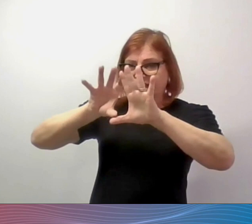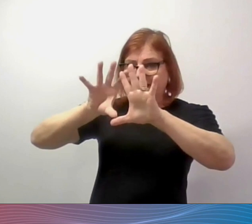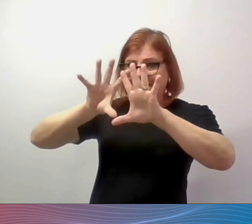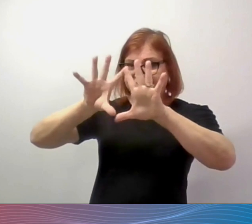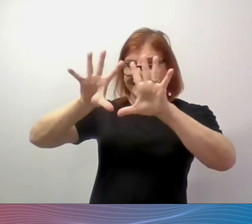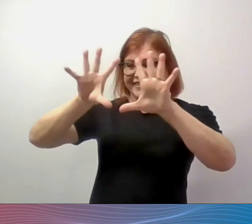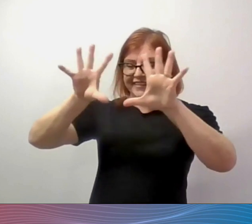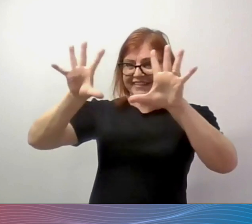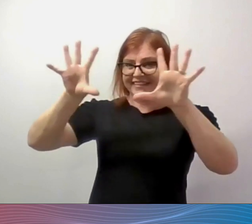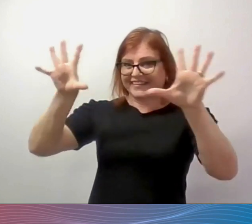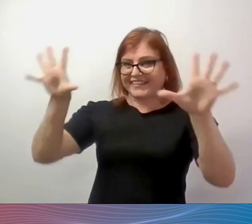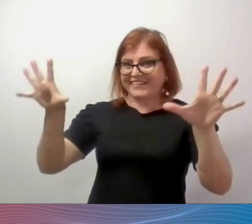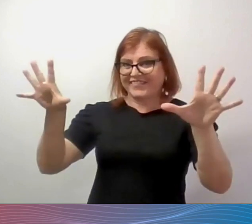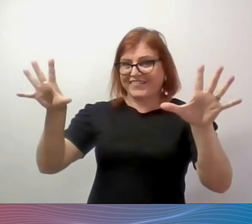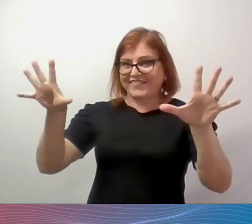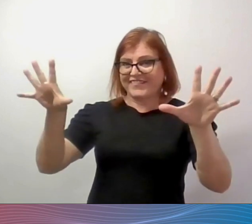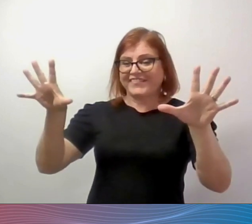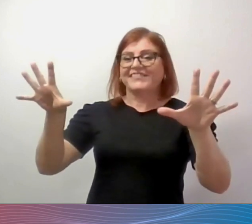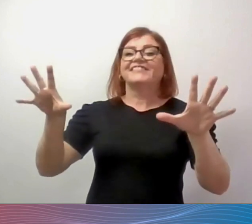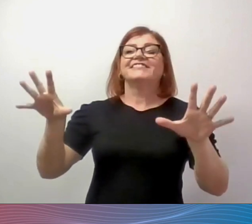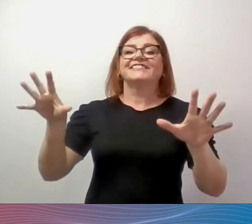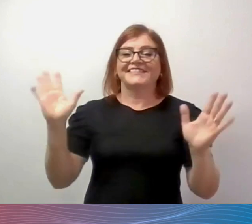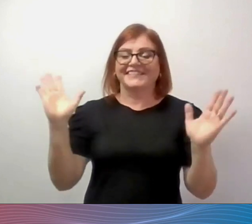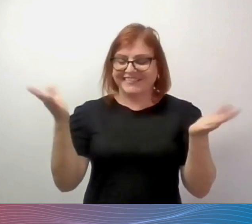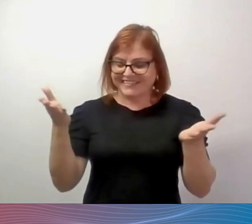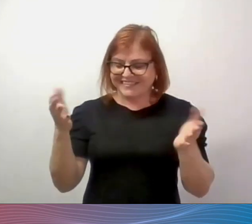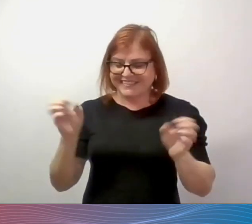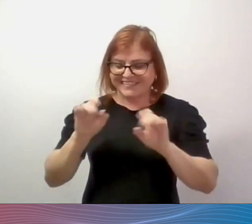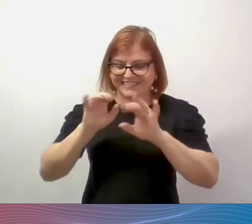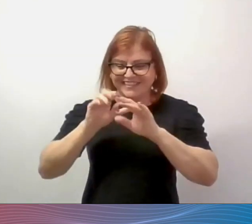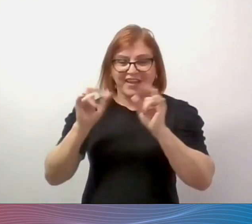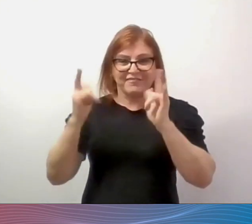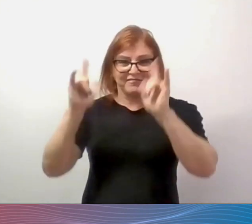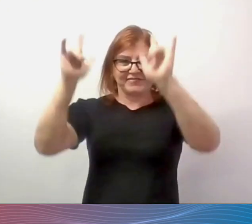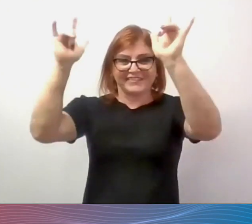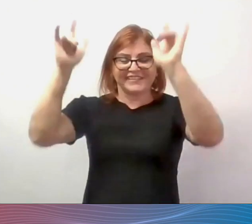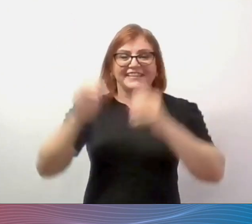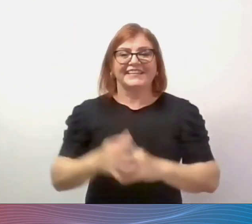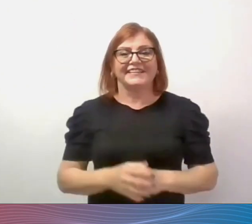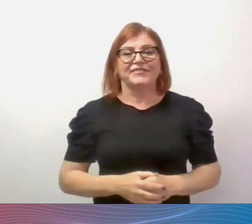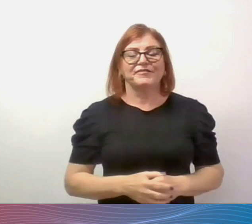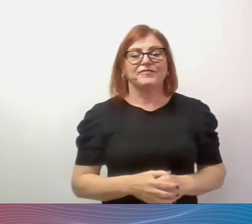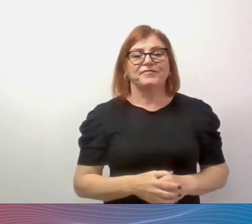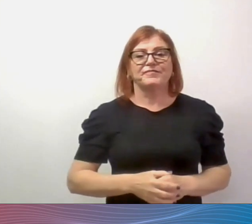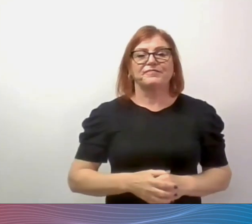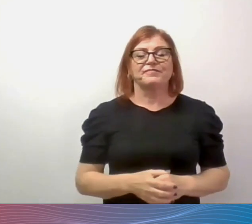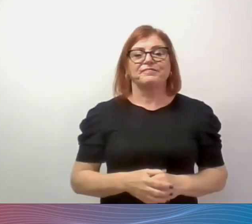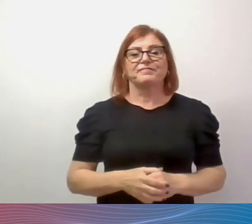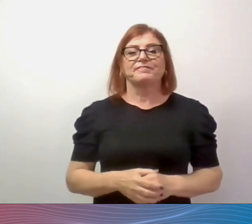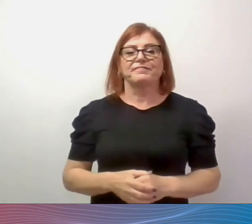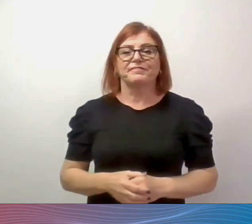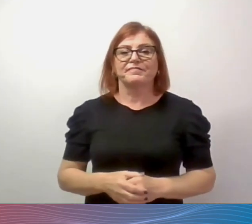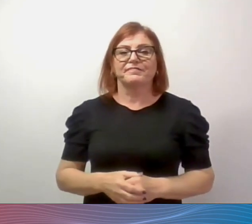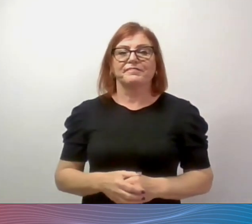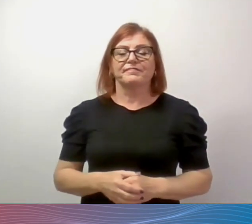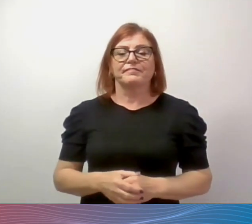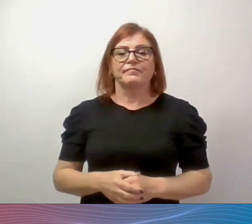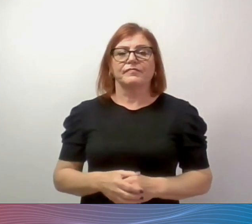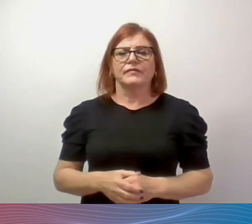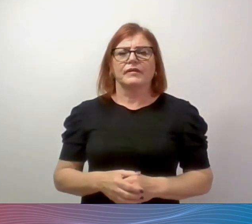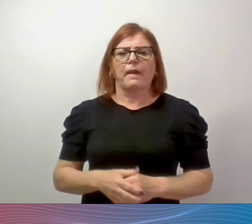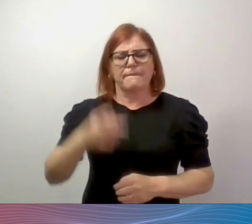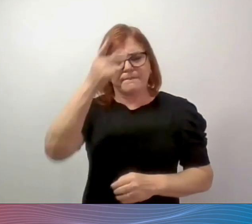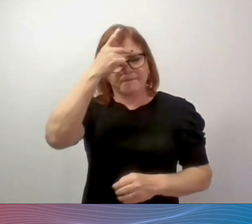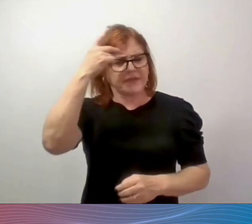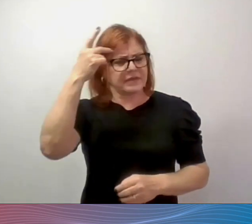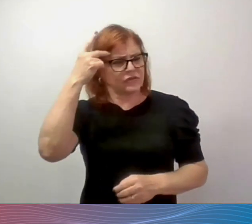you, because the darkness is passing away and the true light is already shining. Aquele que diz estar na luz e odeia